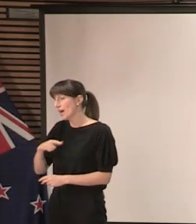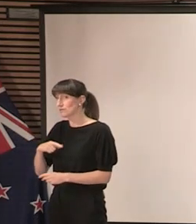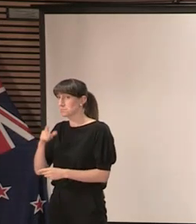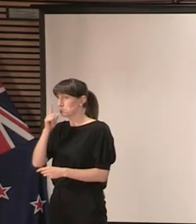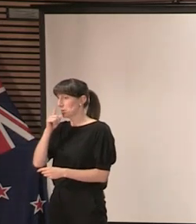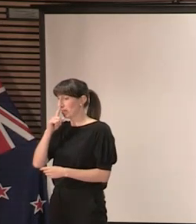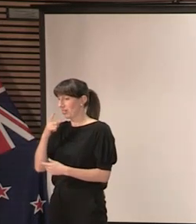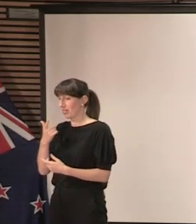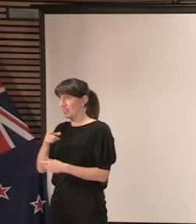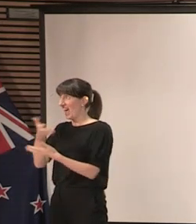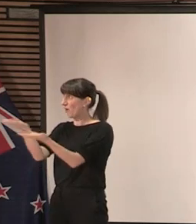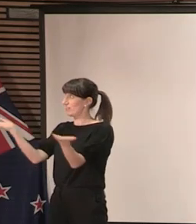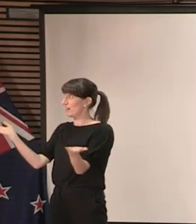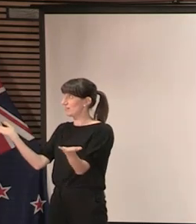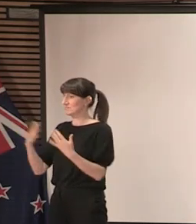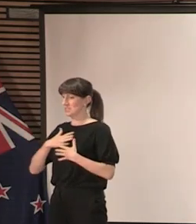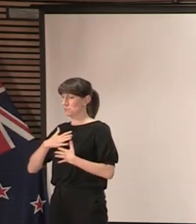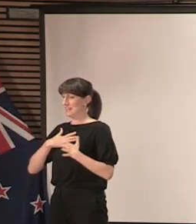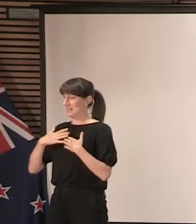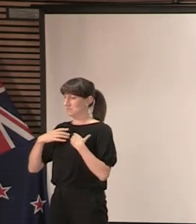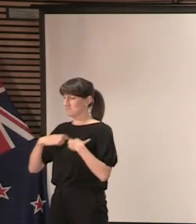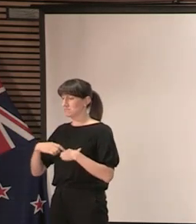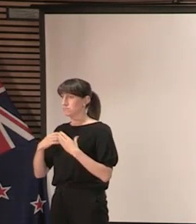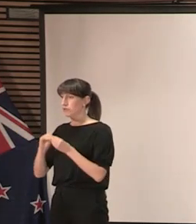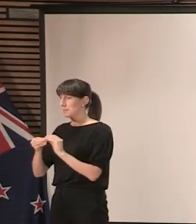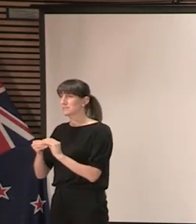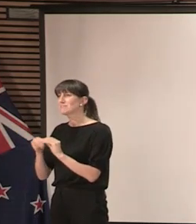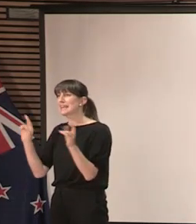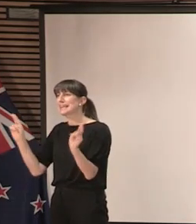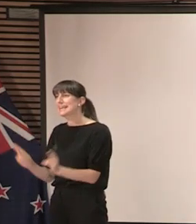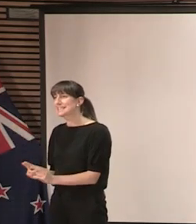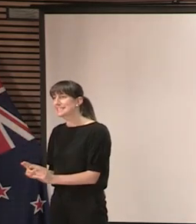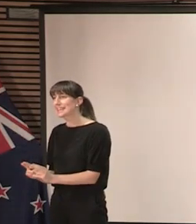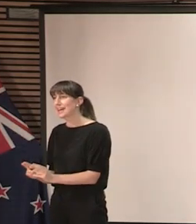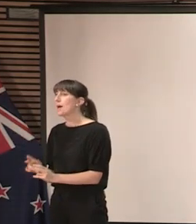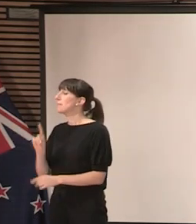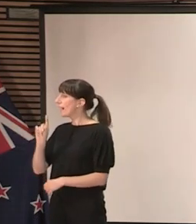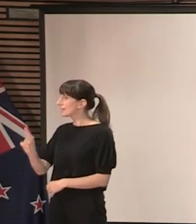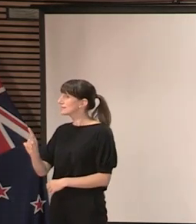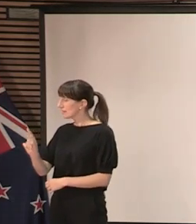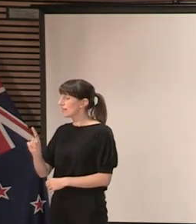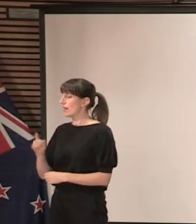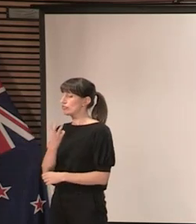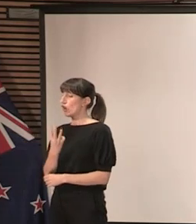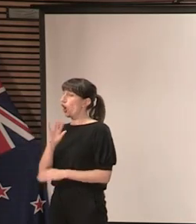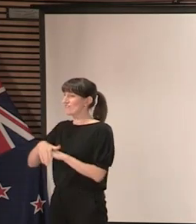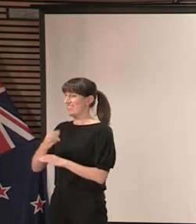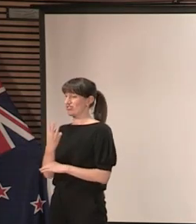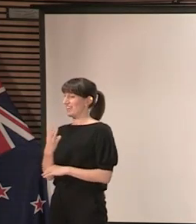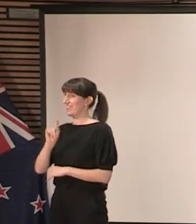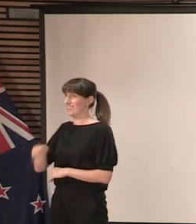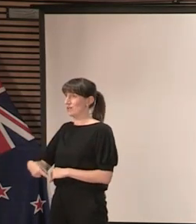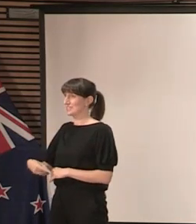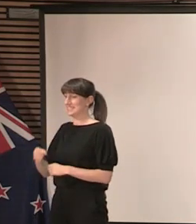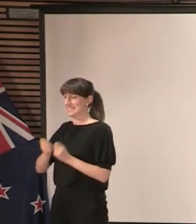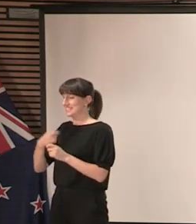got respiratory symptoms. However, I'm still pleased to see that we're processing over 3,000 tests a day. We will